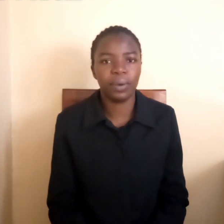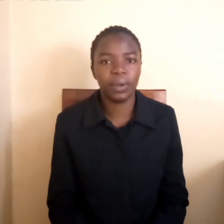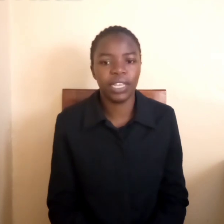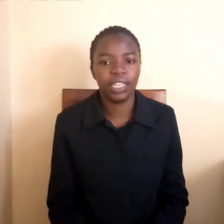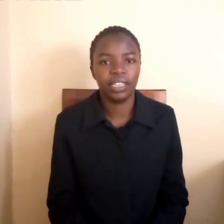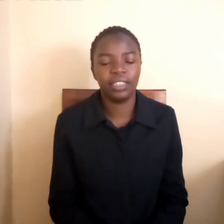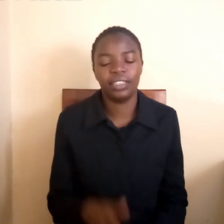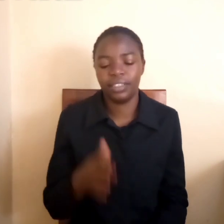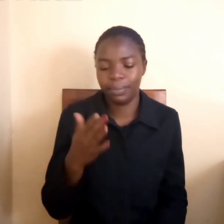slowly.